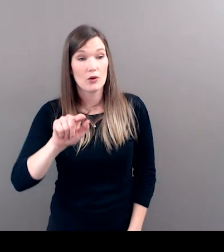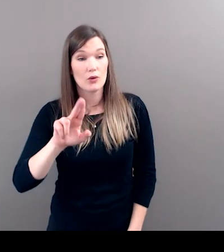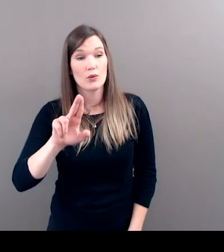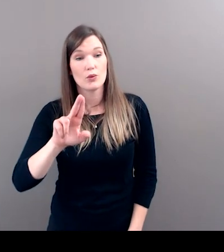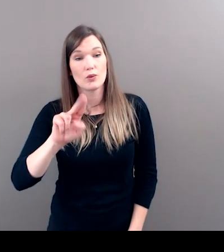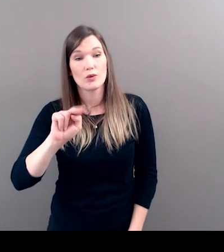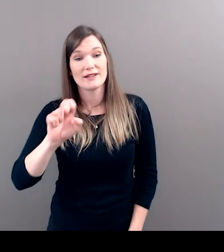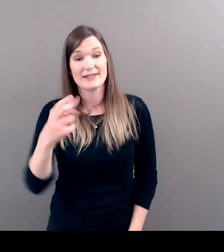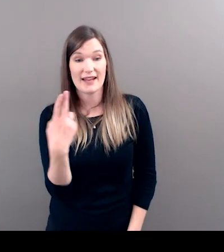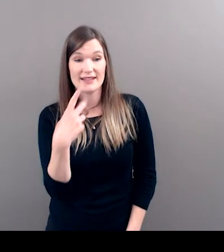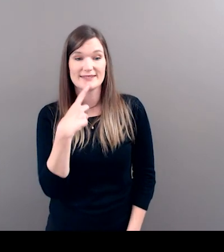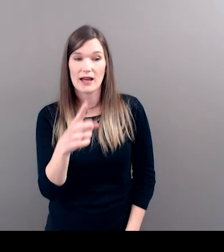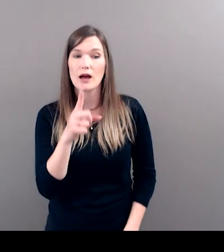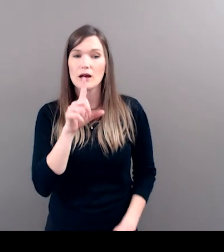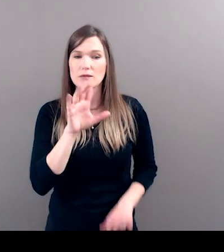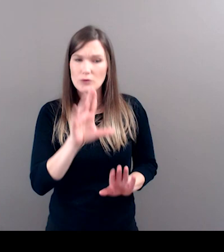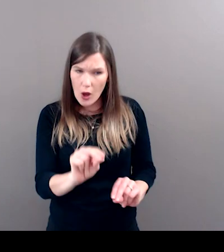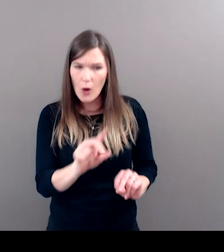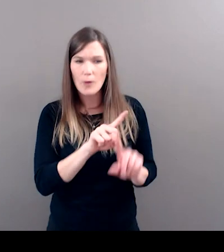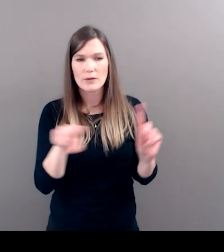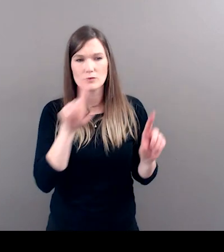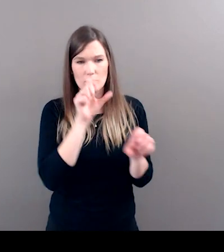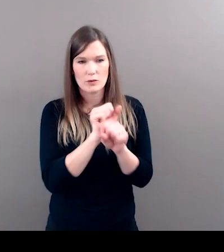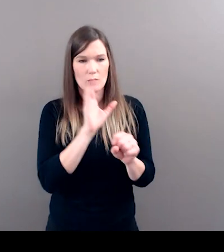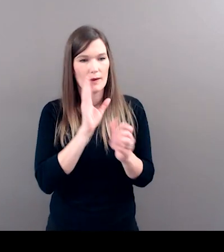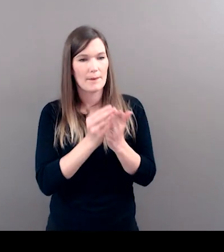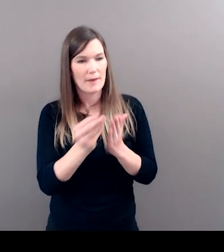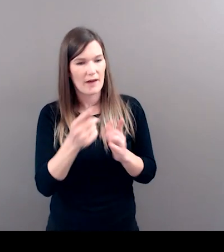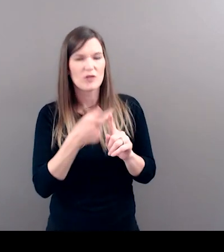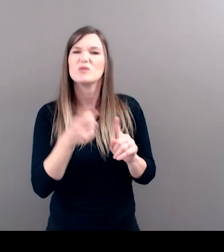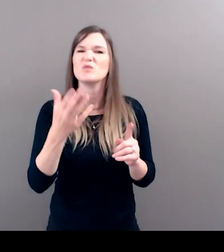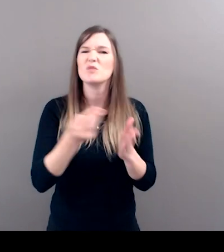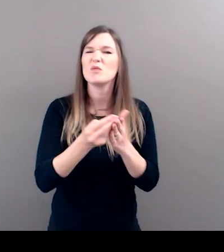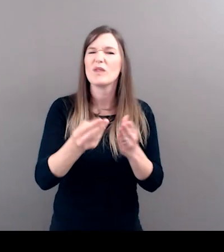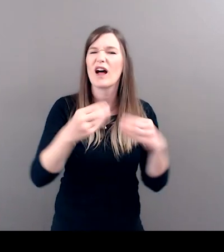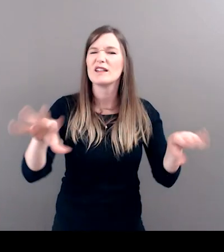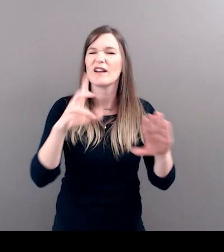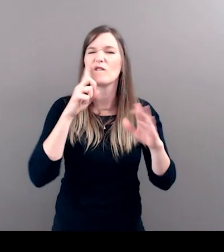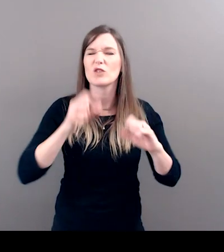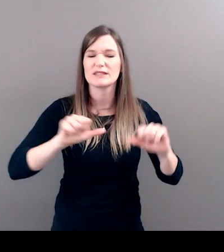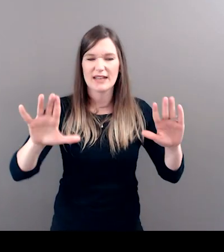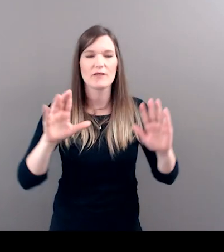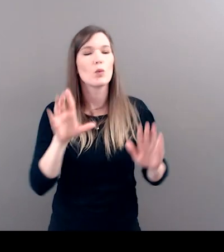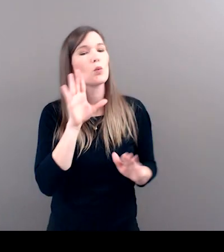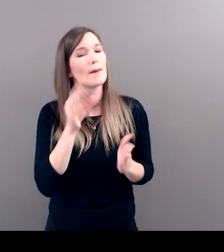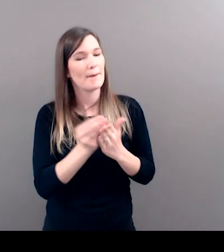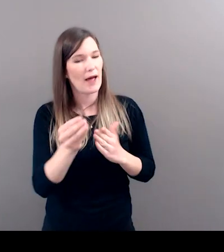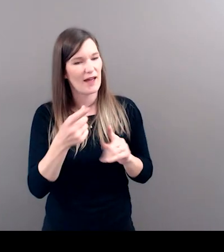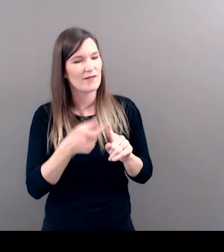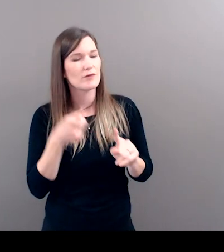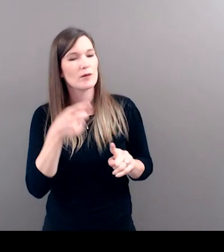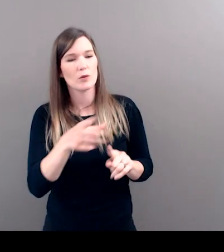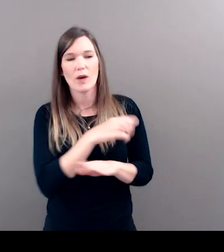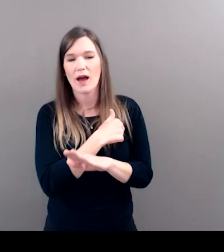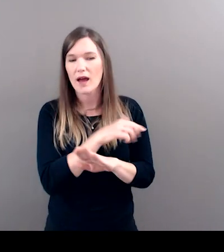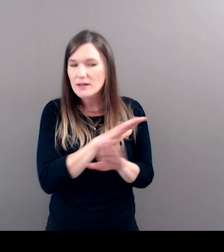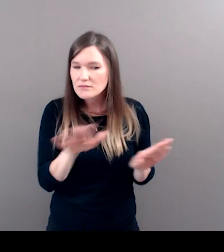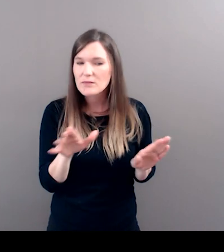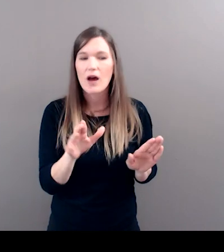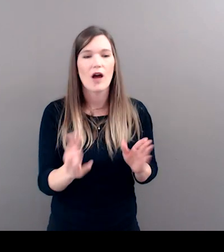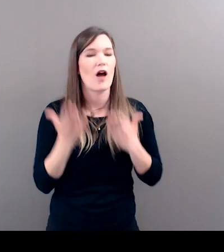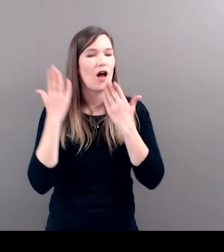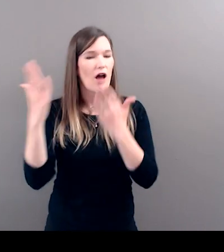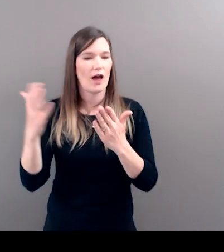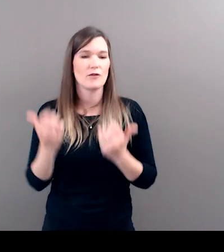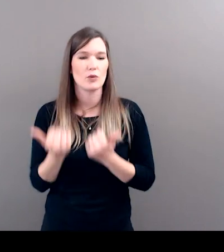a piece of land to build this altar and make the sacrifice. I will surely buy it from you for a price, nor will I offer a burnt offering to the Lord